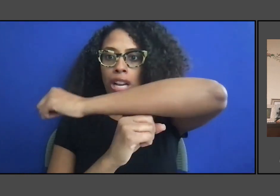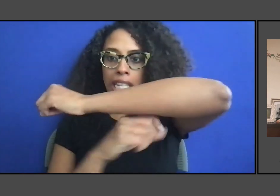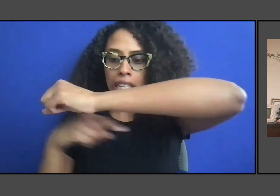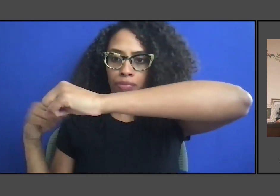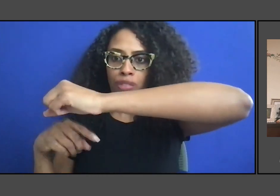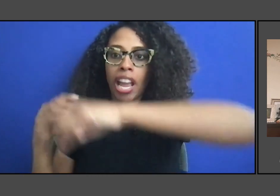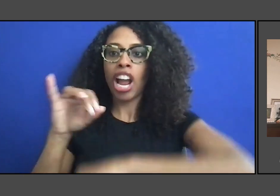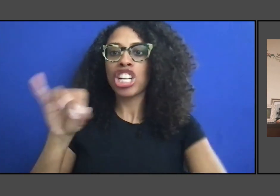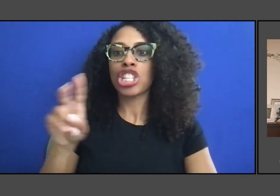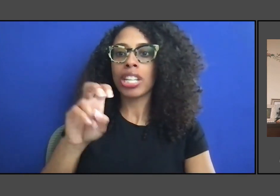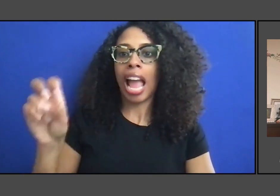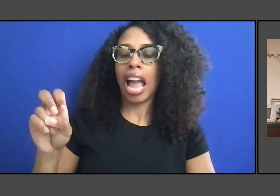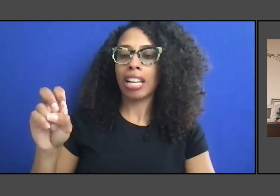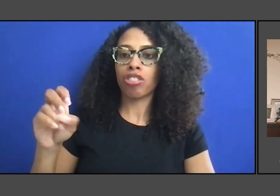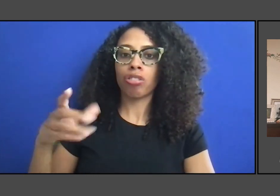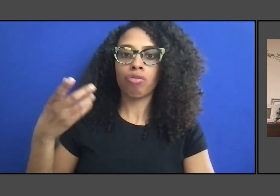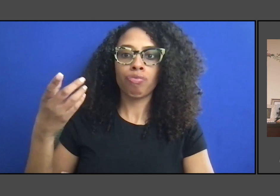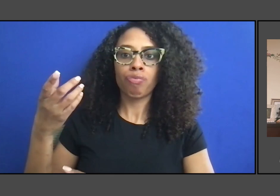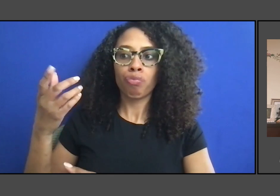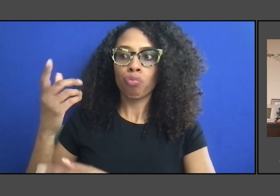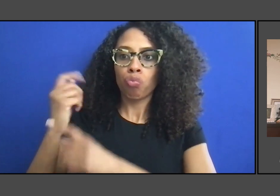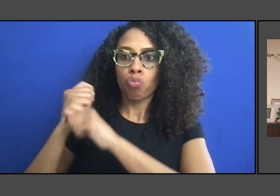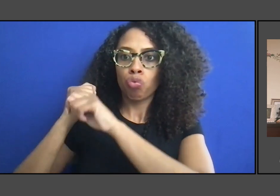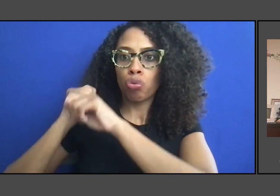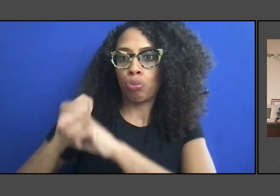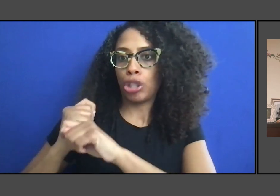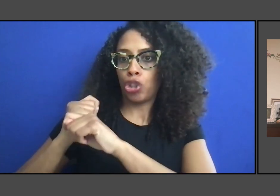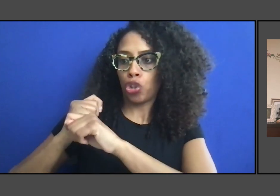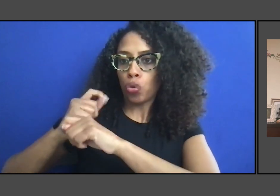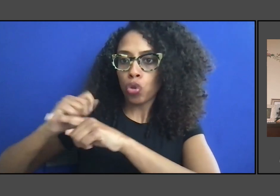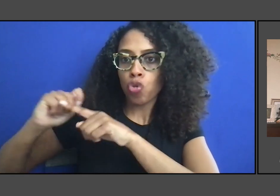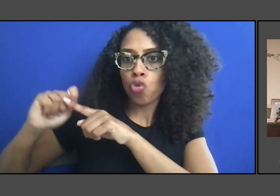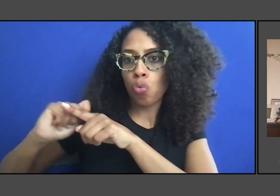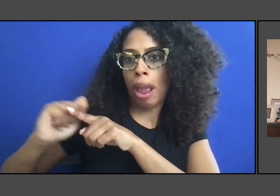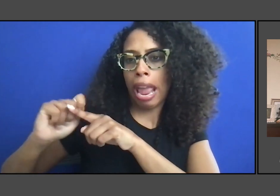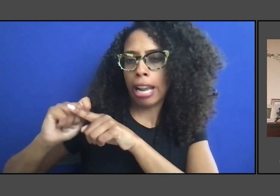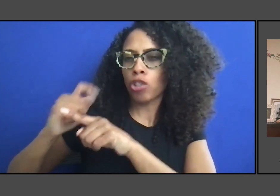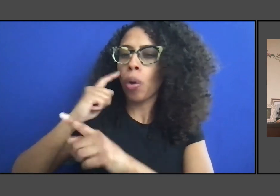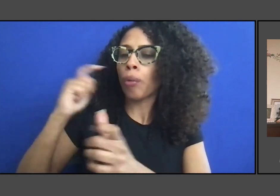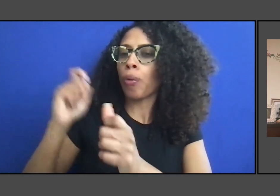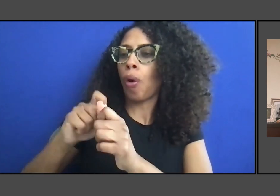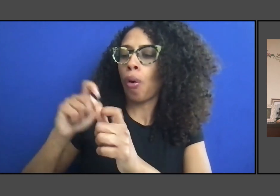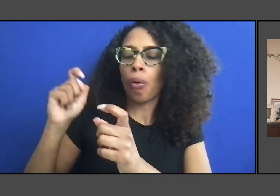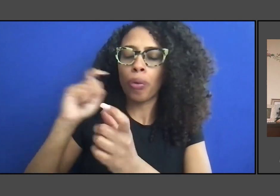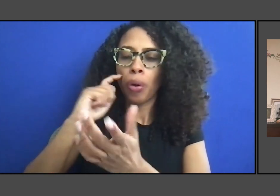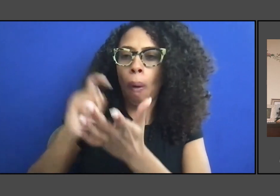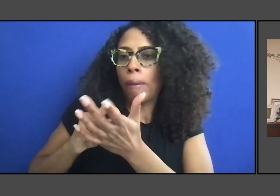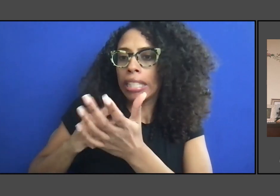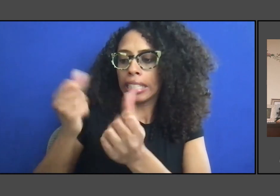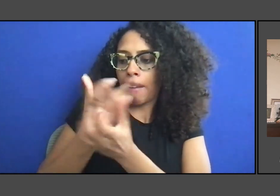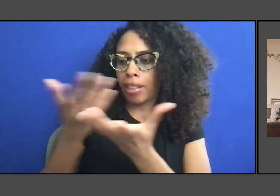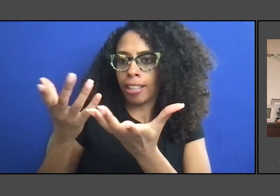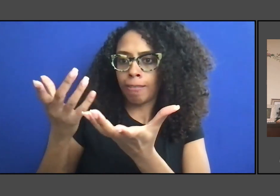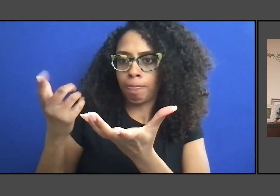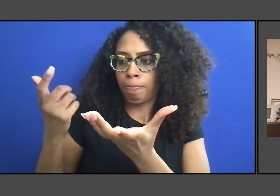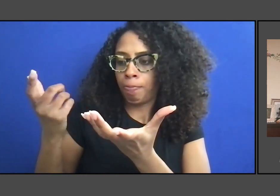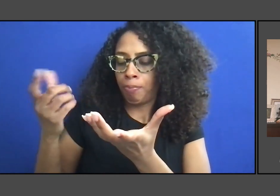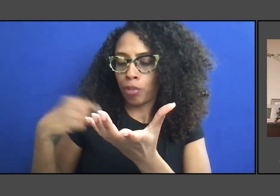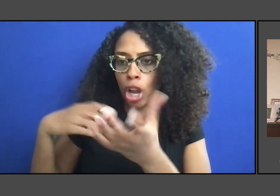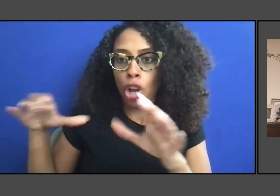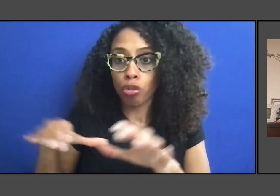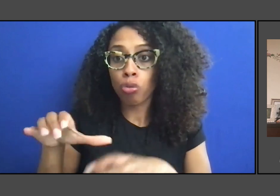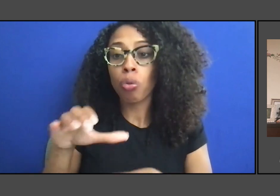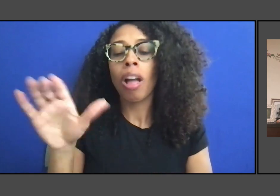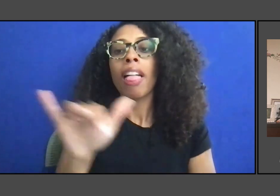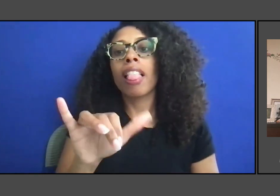training. So I see it in everything. And people have a lot of different names, you know, for it. Duke Ellington said we stopped using